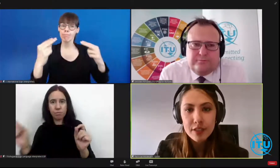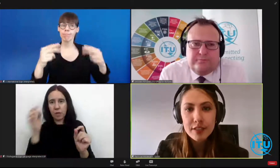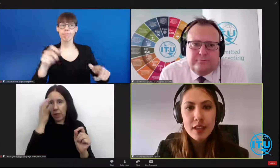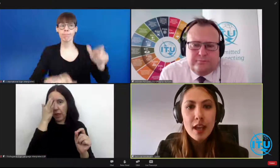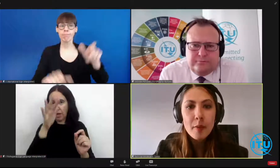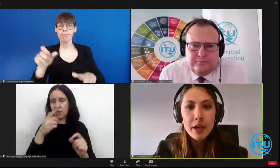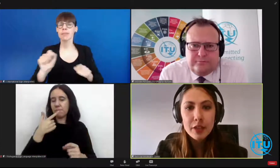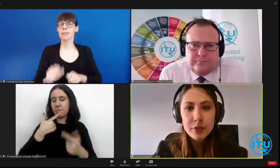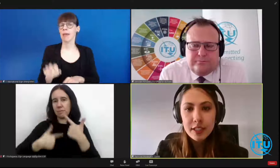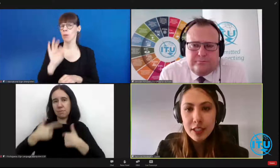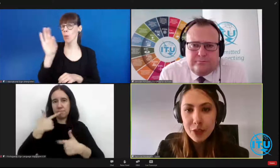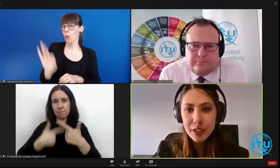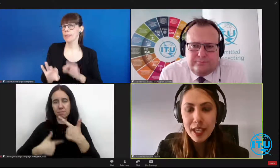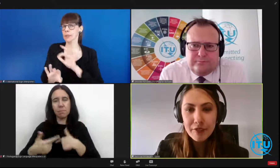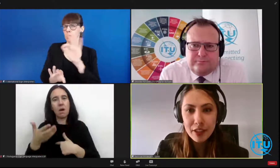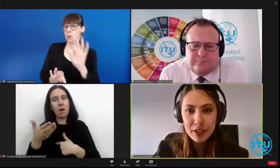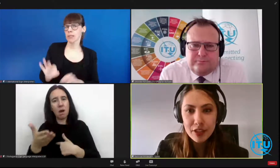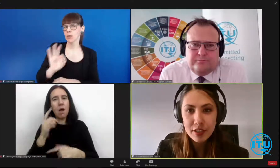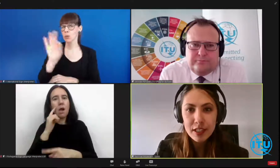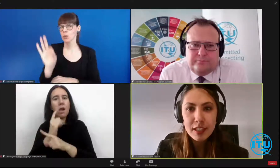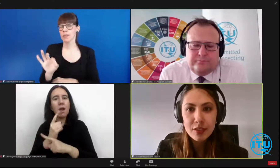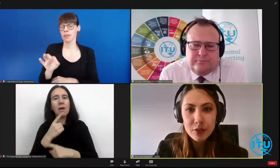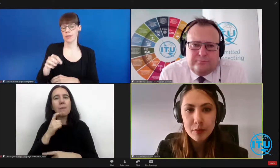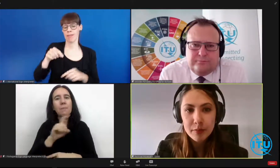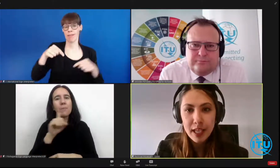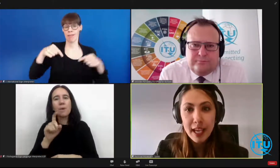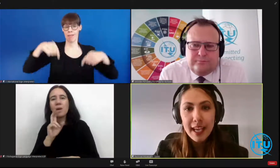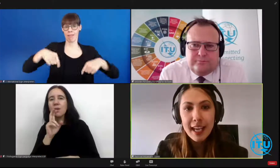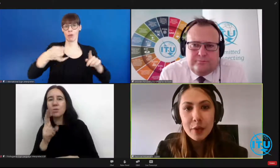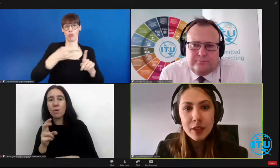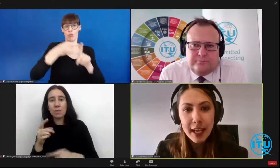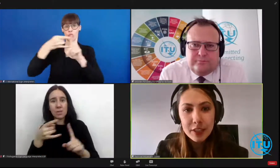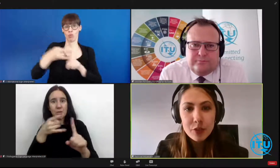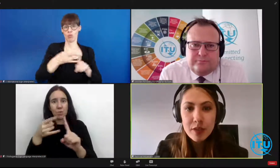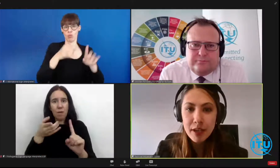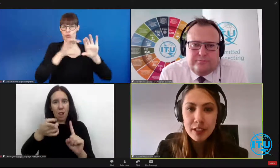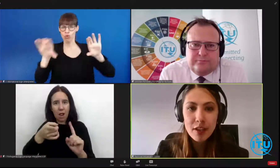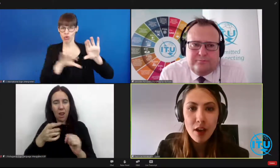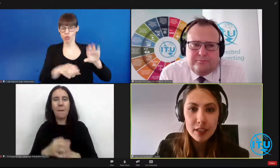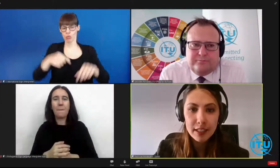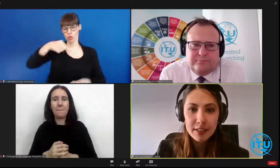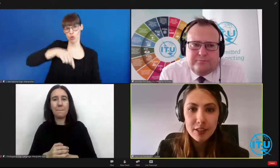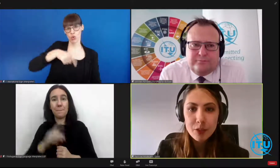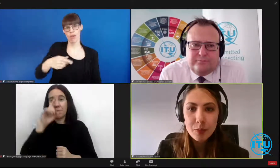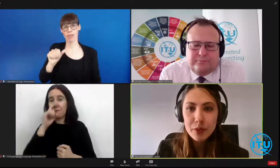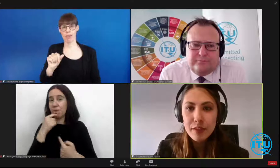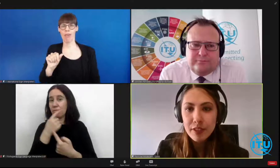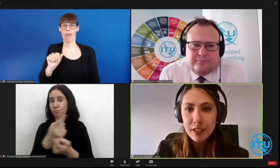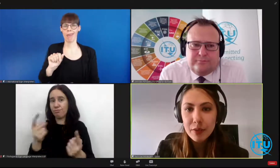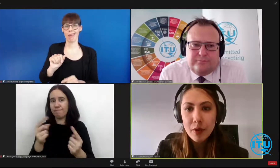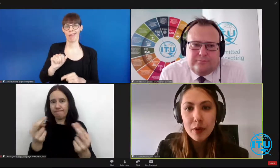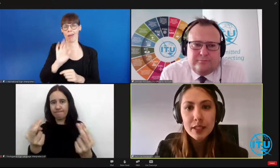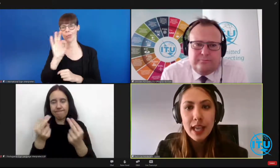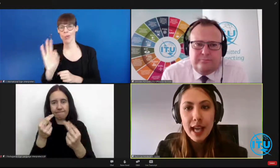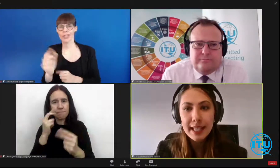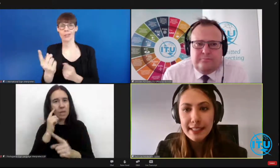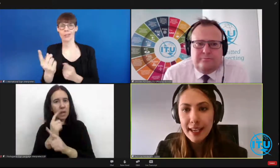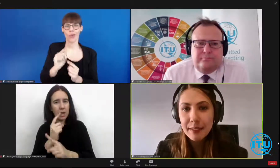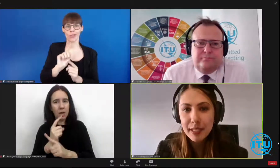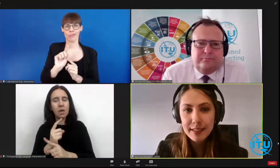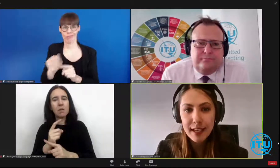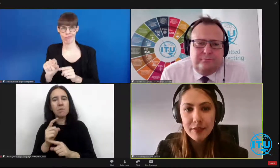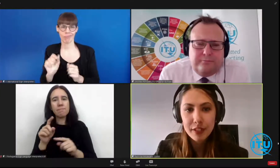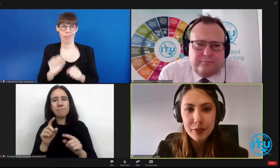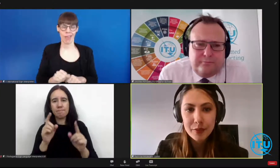their questions by using the Q&A function in Zoom. And I would like to remind the audience to put the view mode